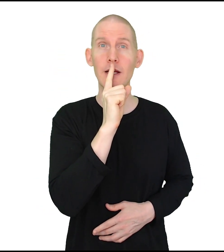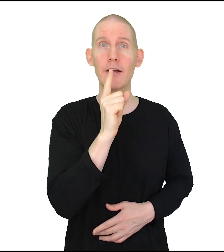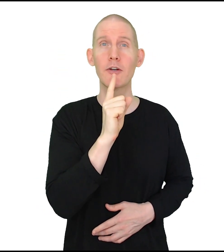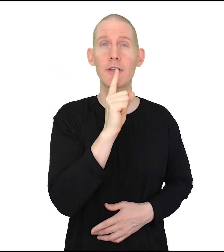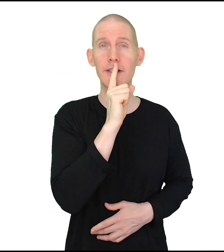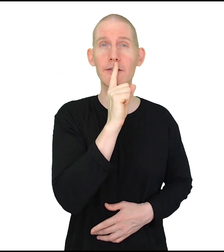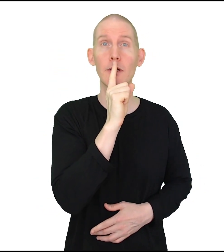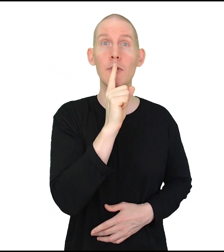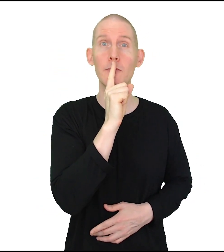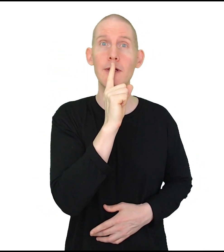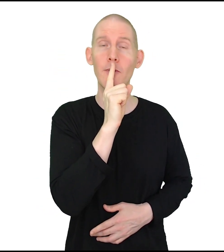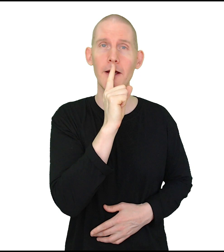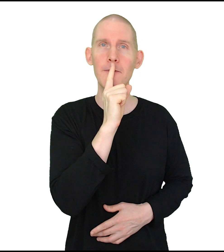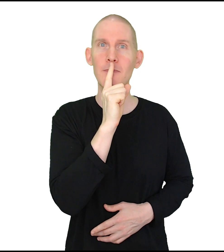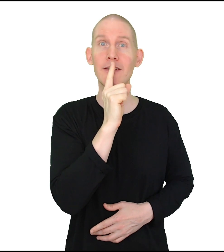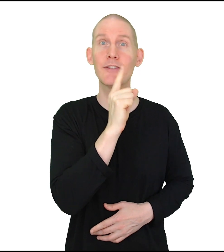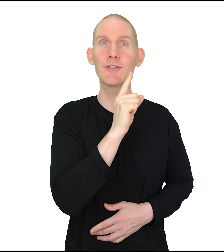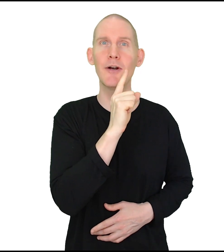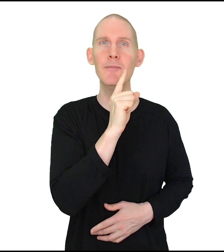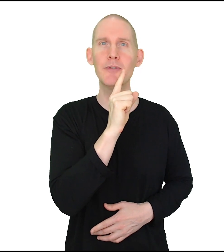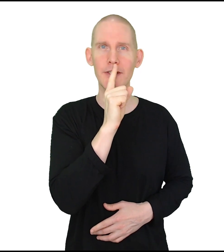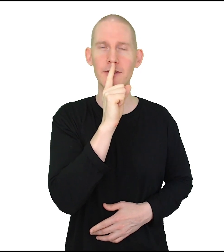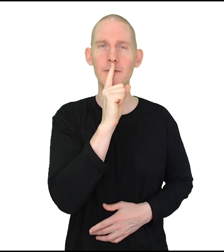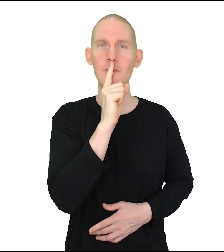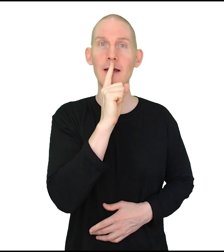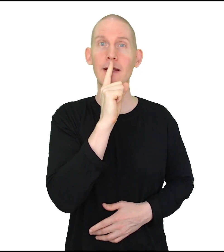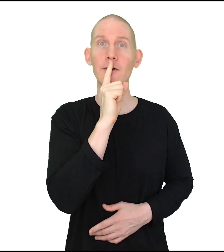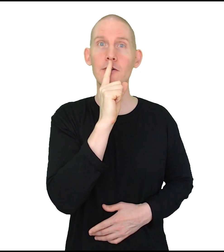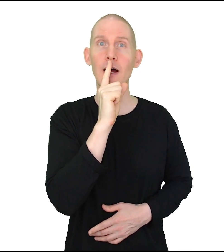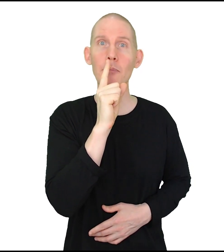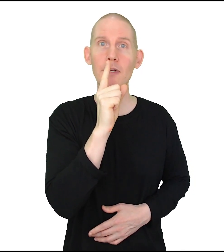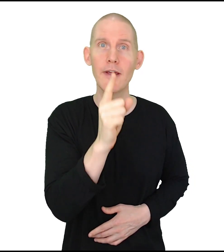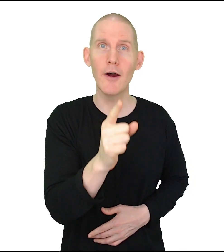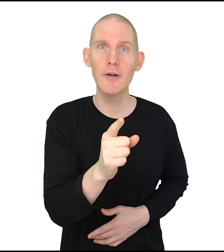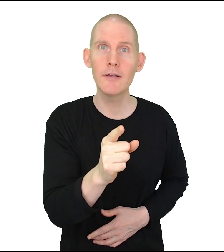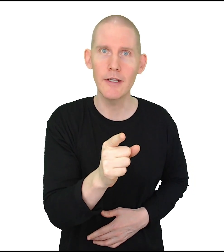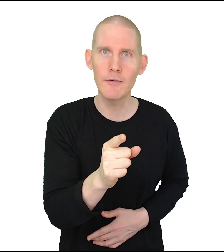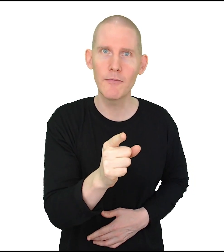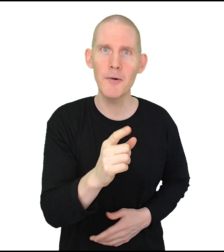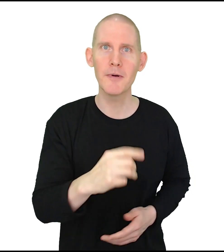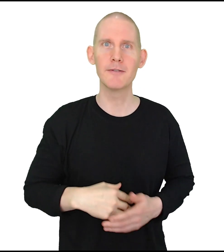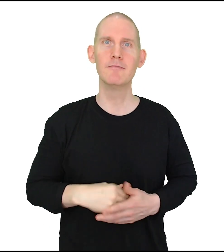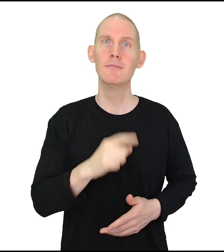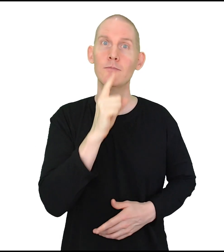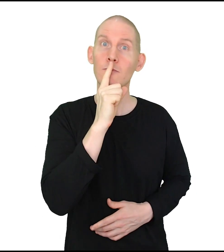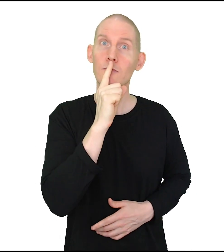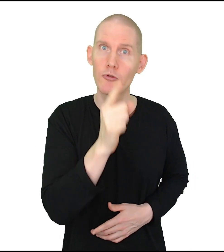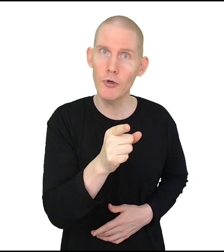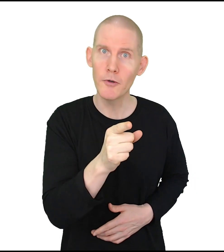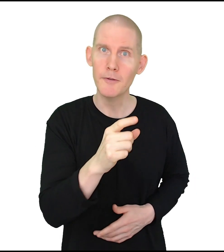you're going to tell someone to be quiet. That's the starting position. Now drop it down and lean forward. True.